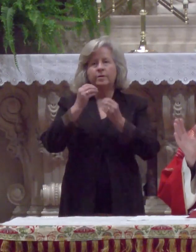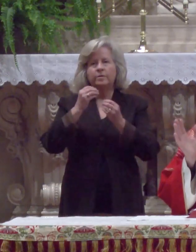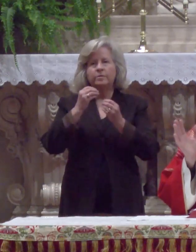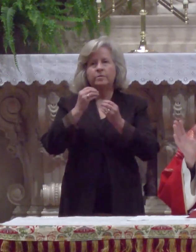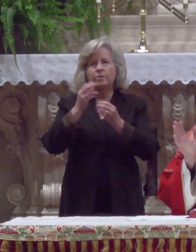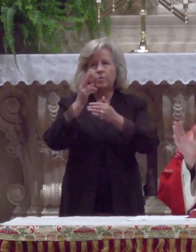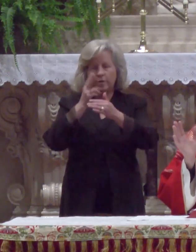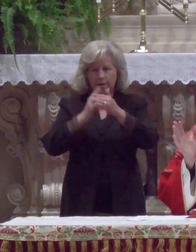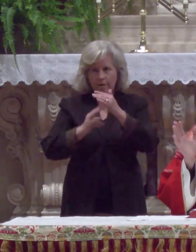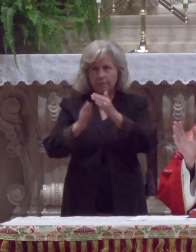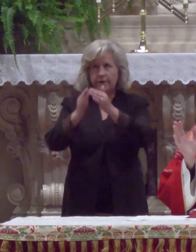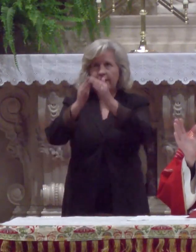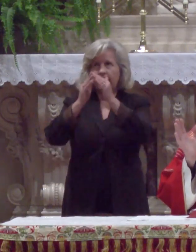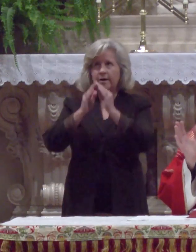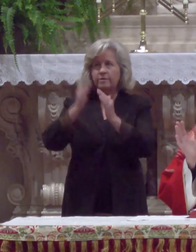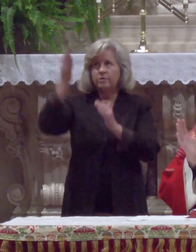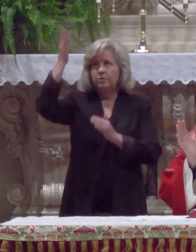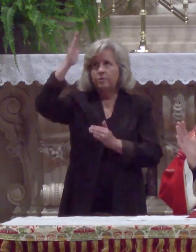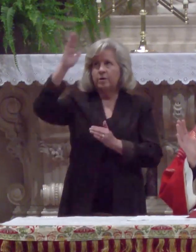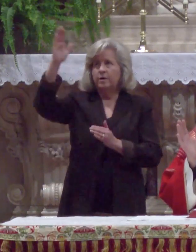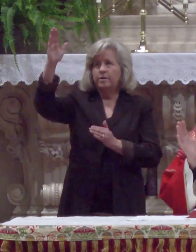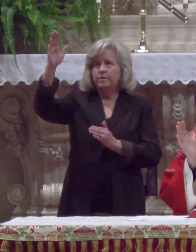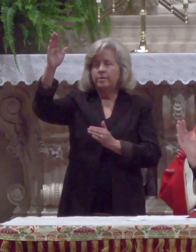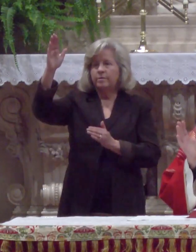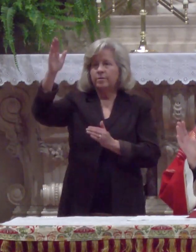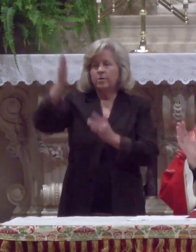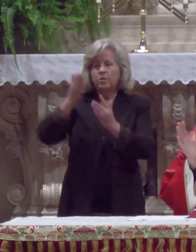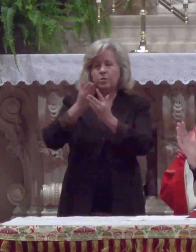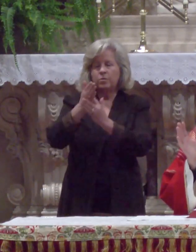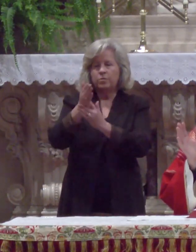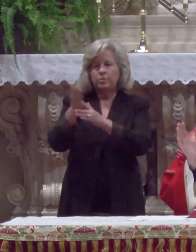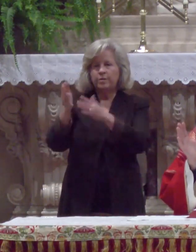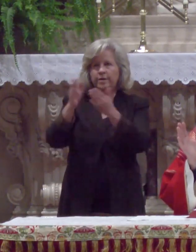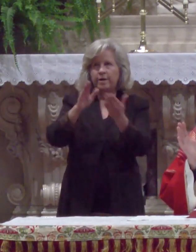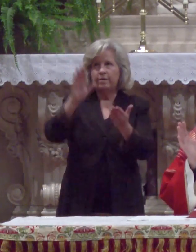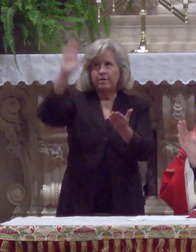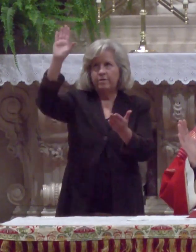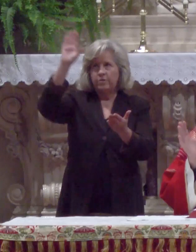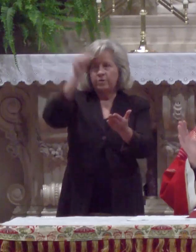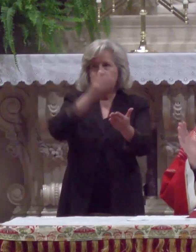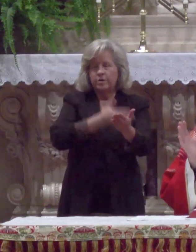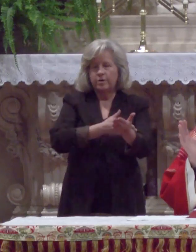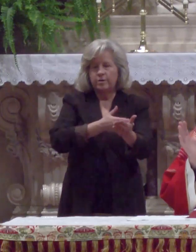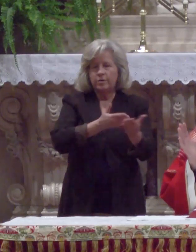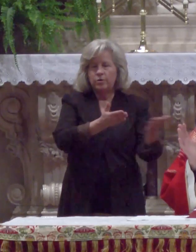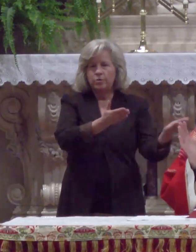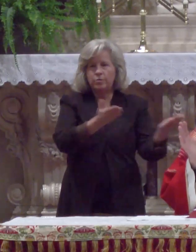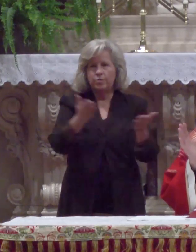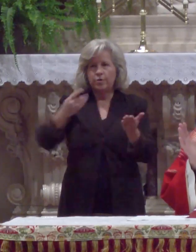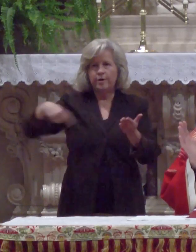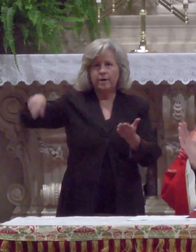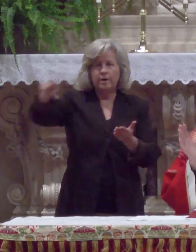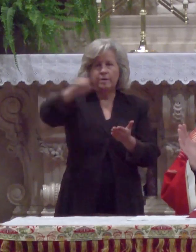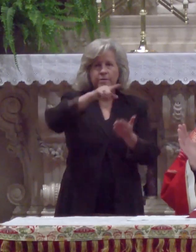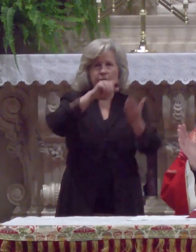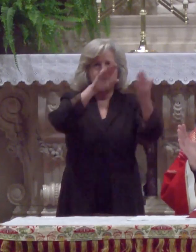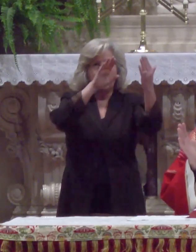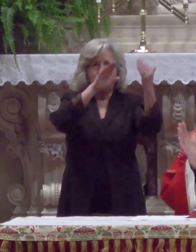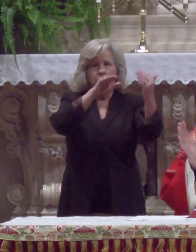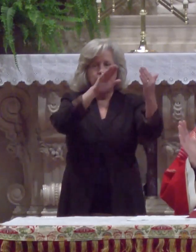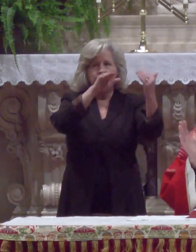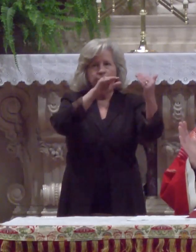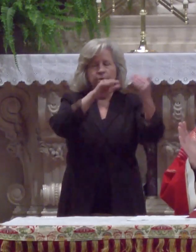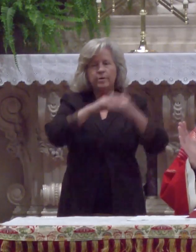beseech you, O Lord, that just as through the death of your Son, You have brought us to hope for what we